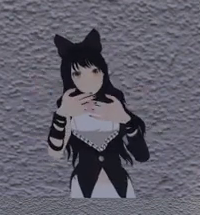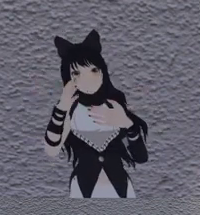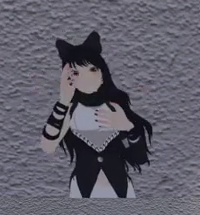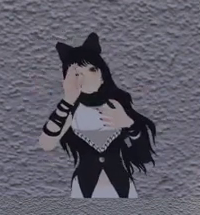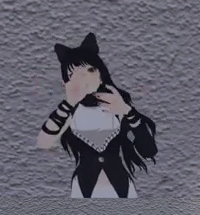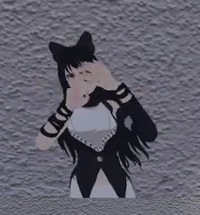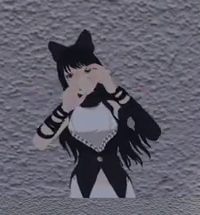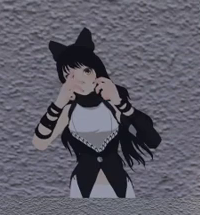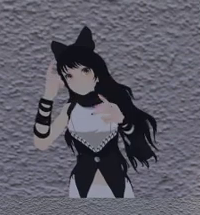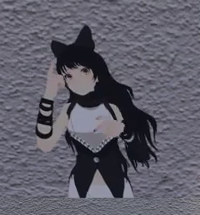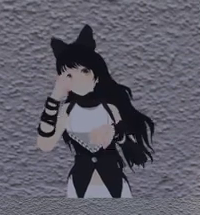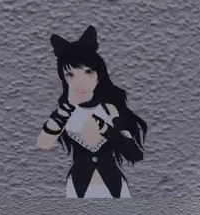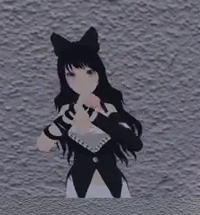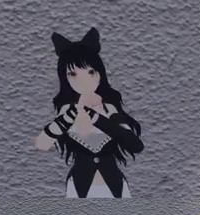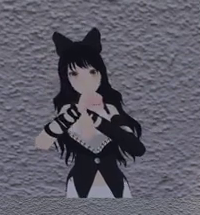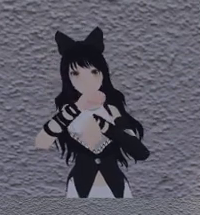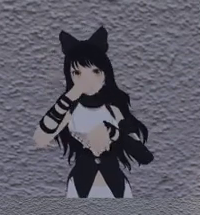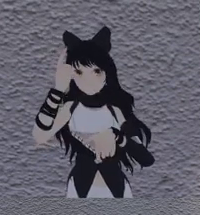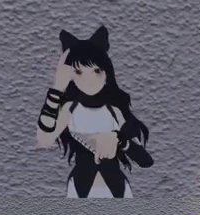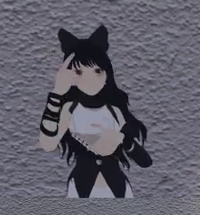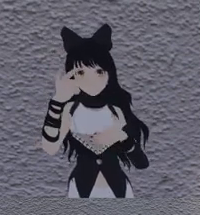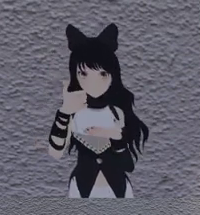whatever, all these different things.